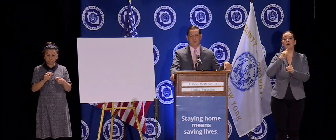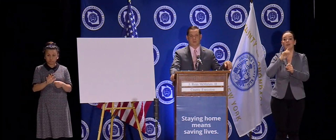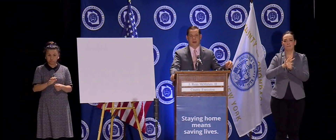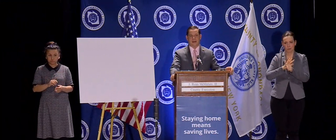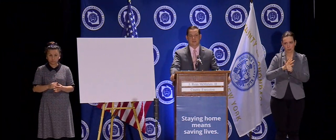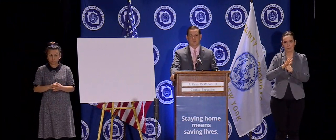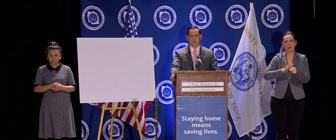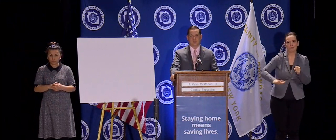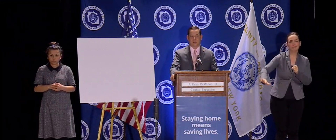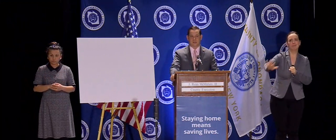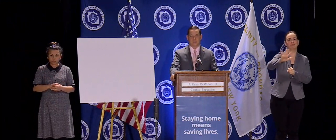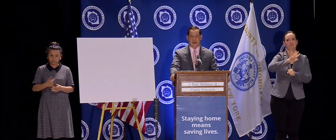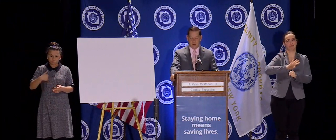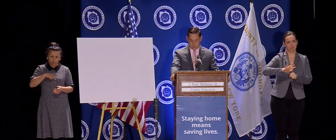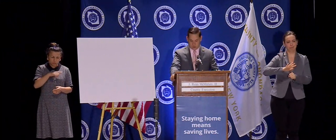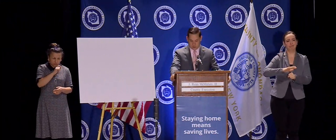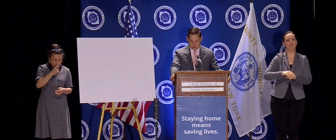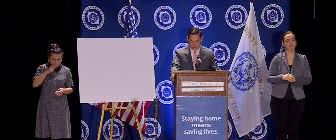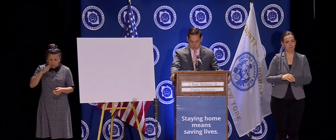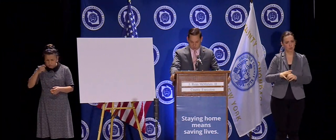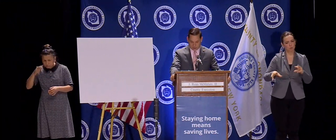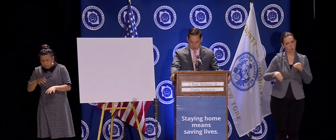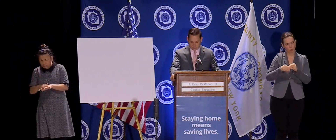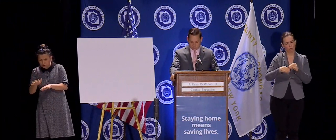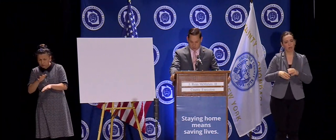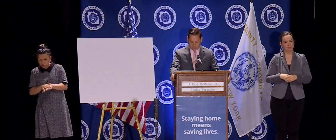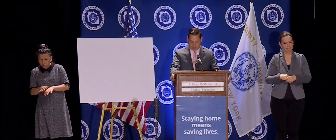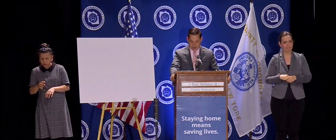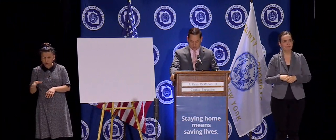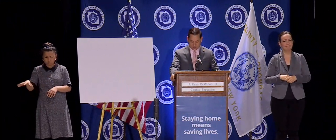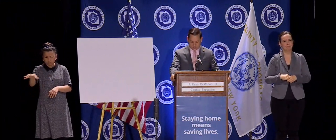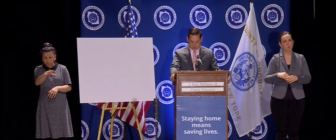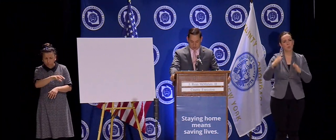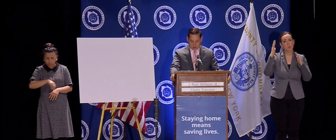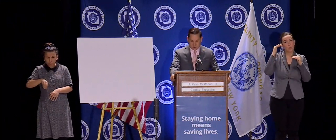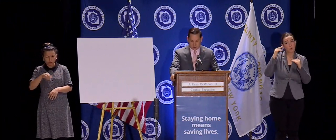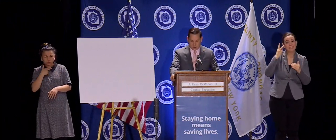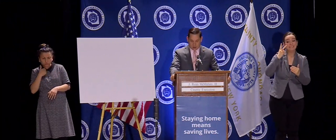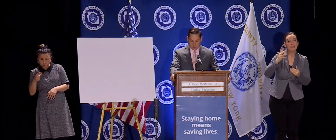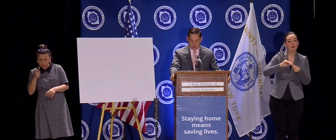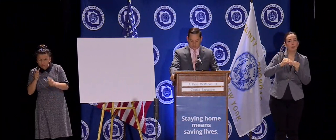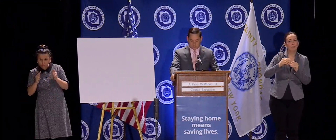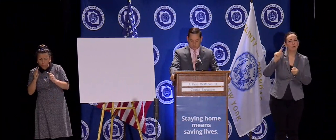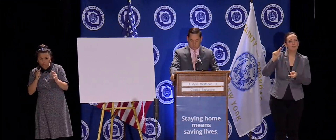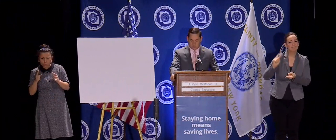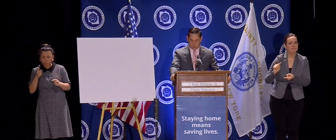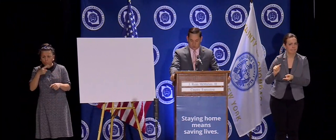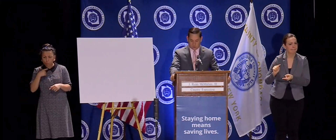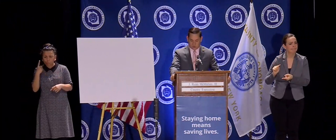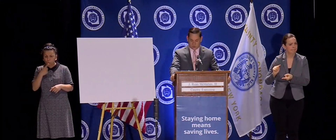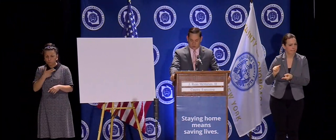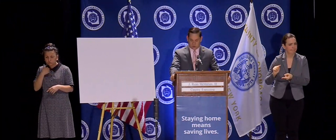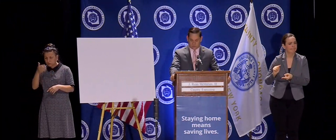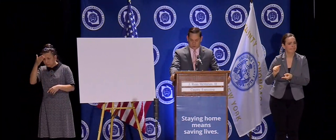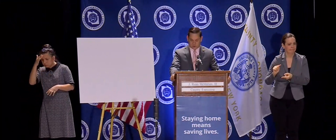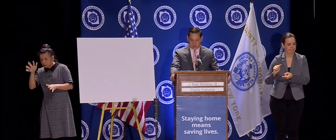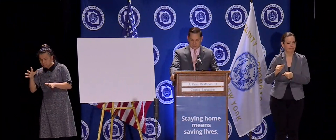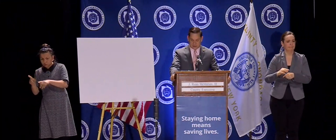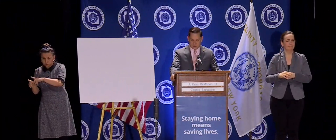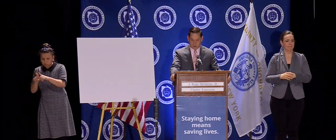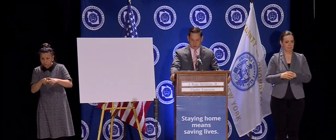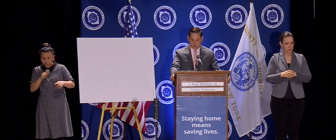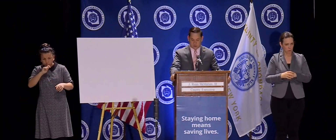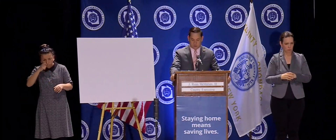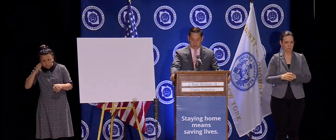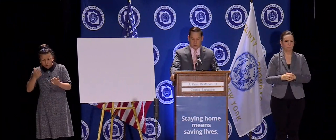drive your positive percentage down. That's why that happens. This week we will be doing universal